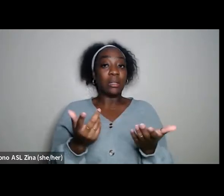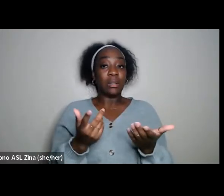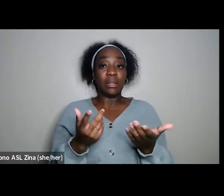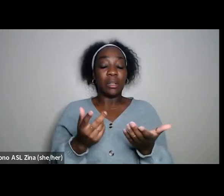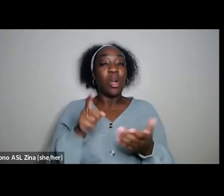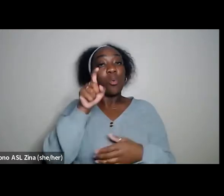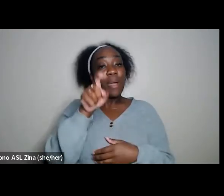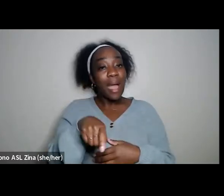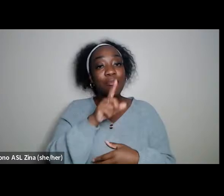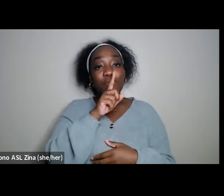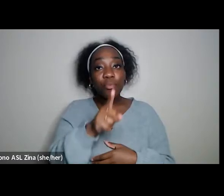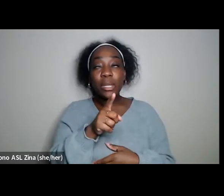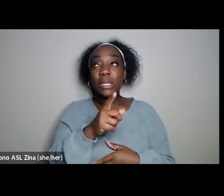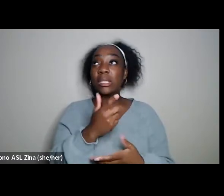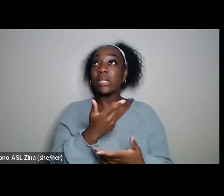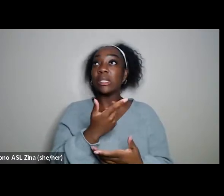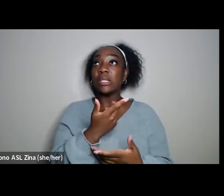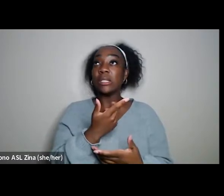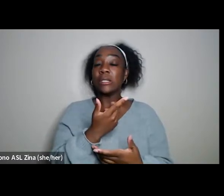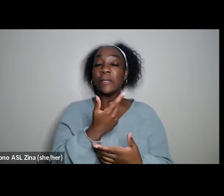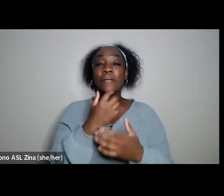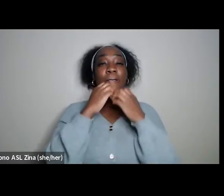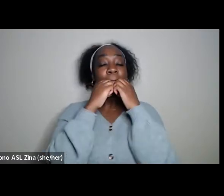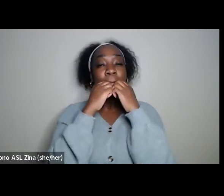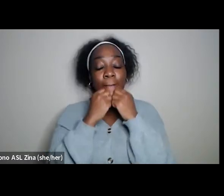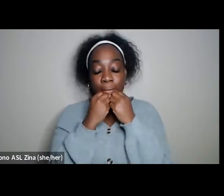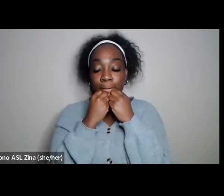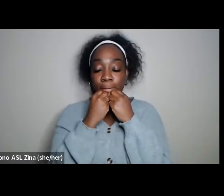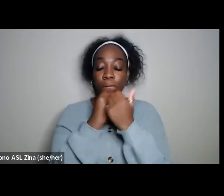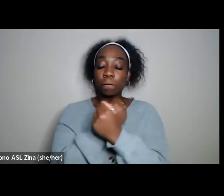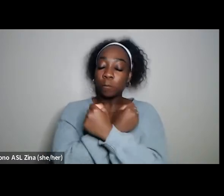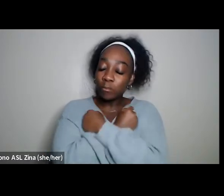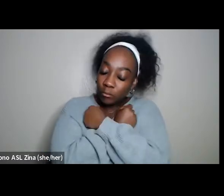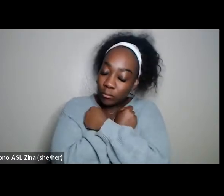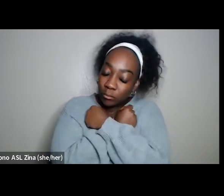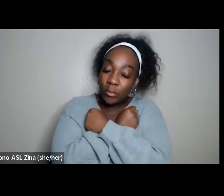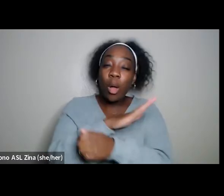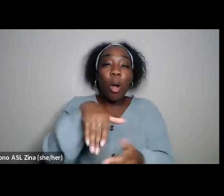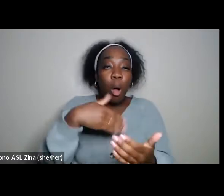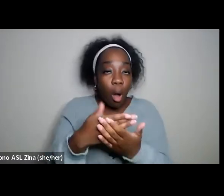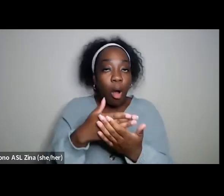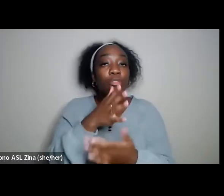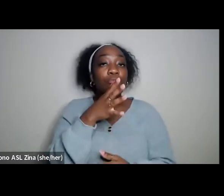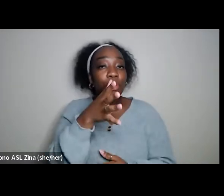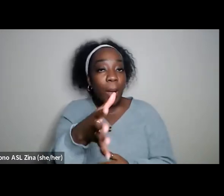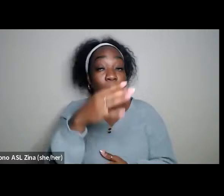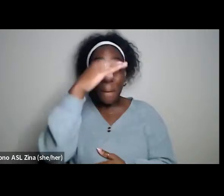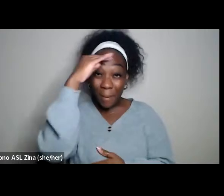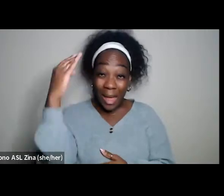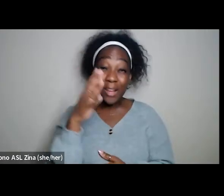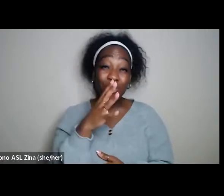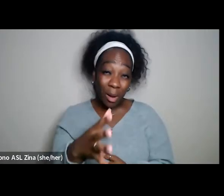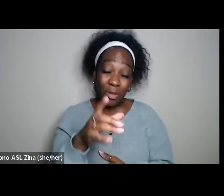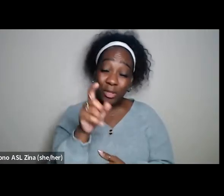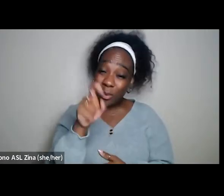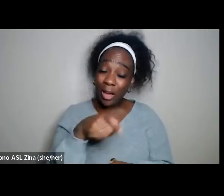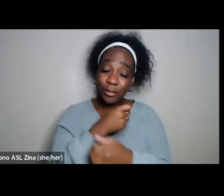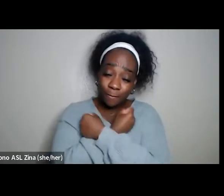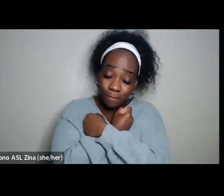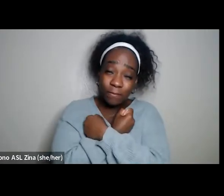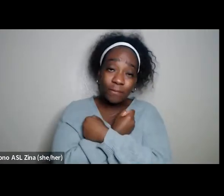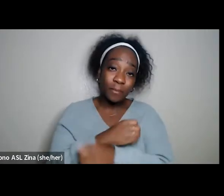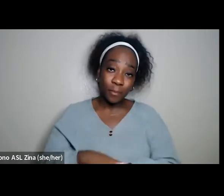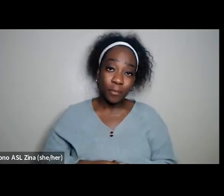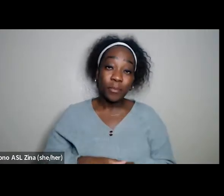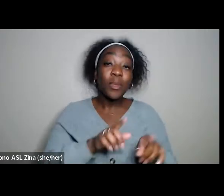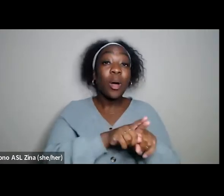around all of the grandmothers, the Black grandmothers among us, but also because